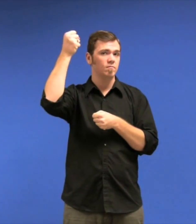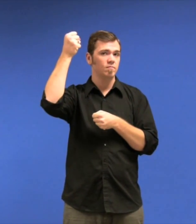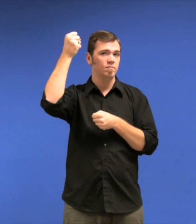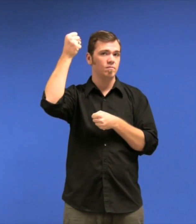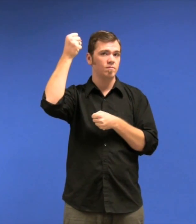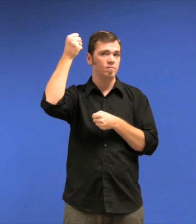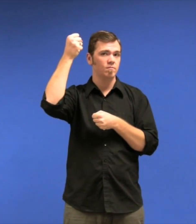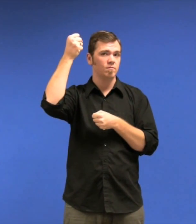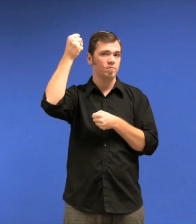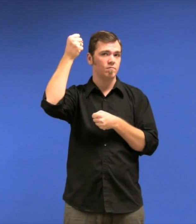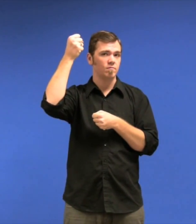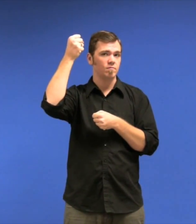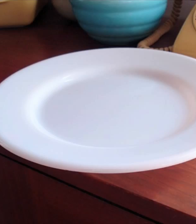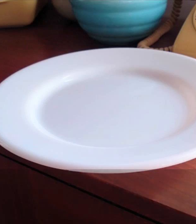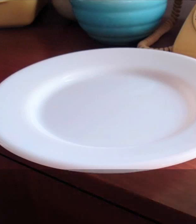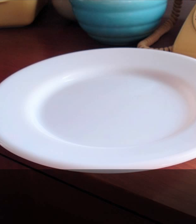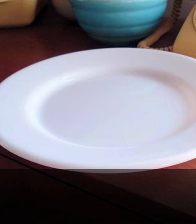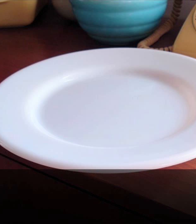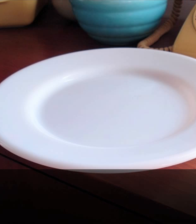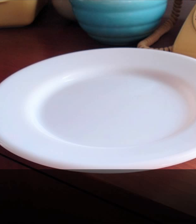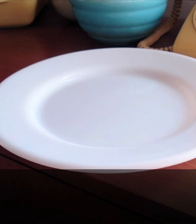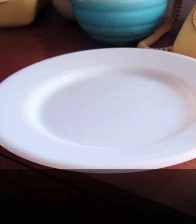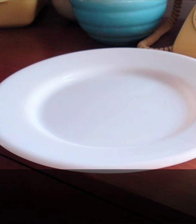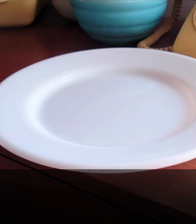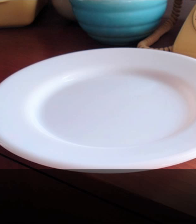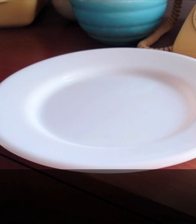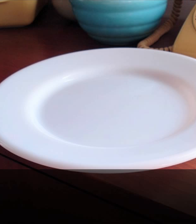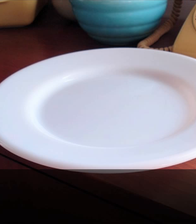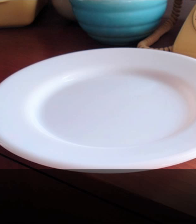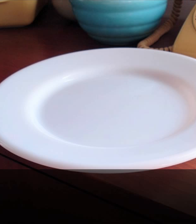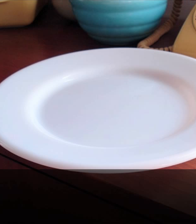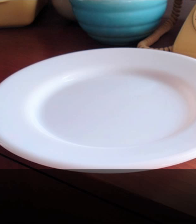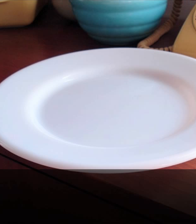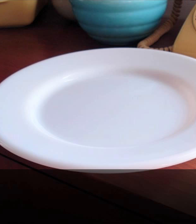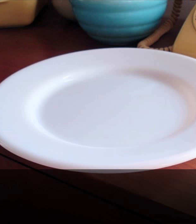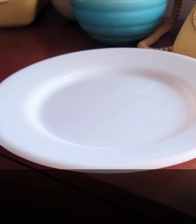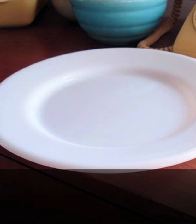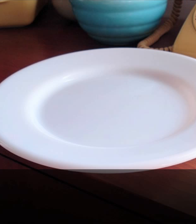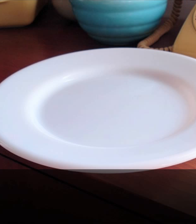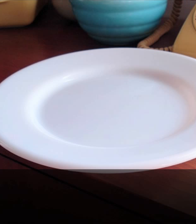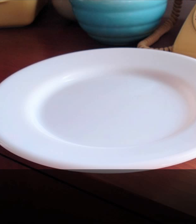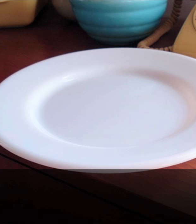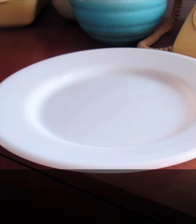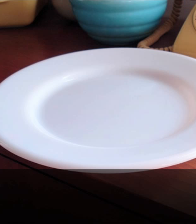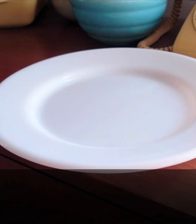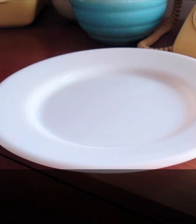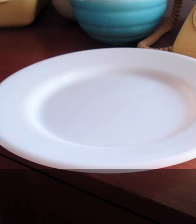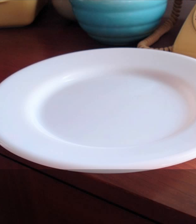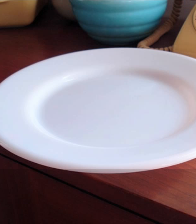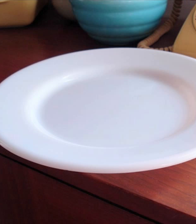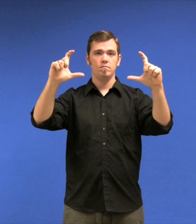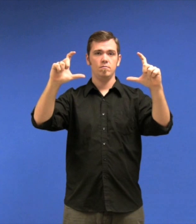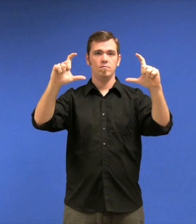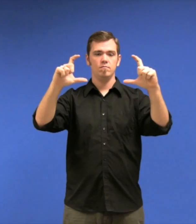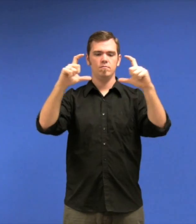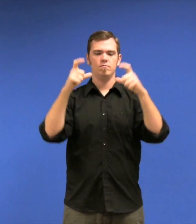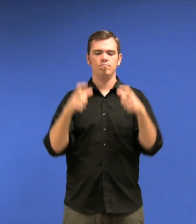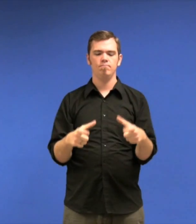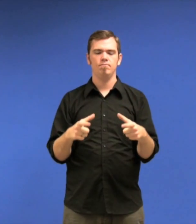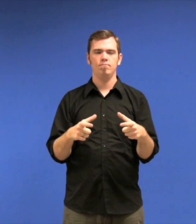Umbrella. All right, now plate. The sign for plate. Make sure you're fingerspelling these words. Plate. Plate.